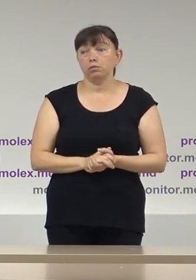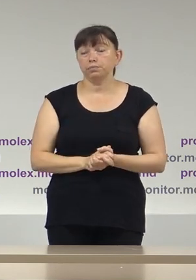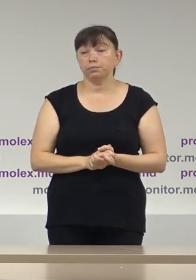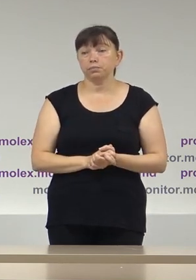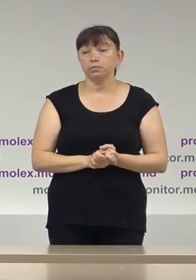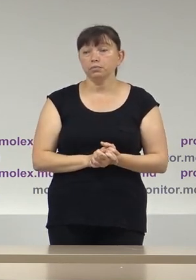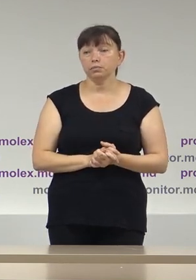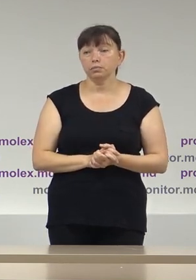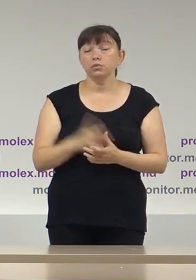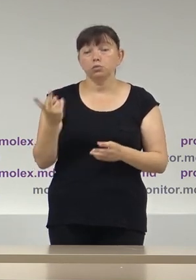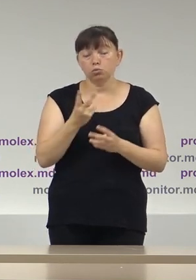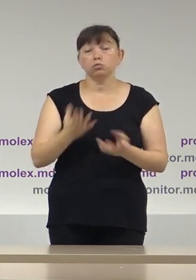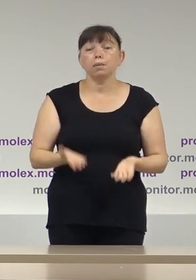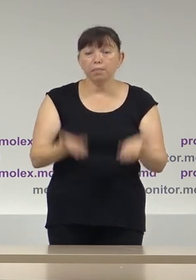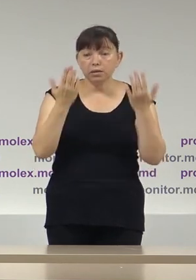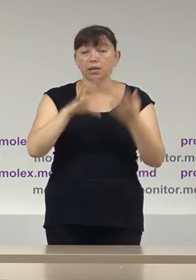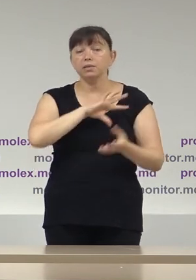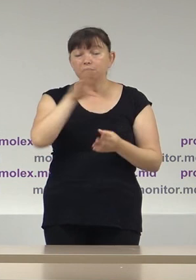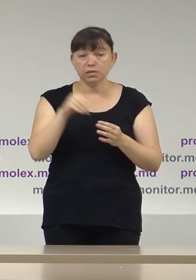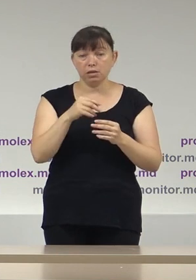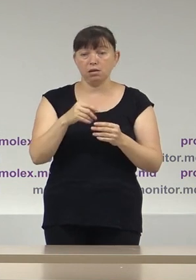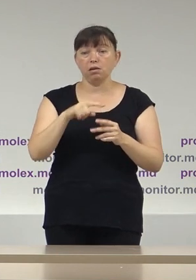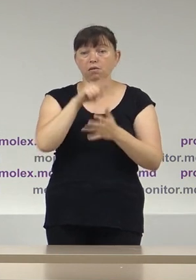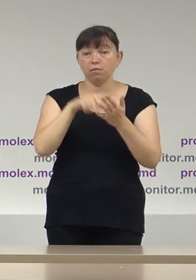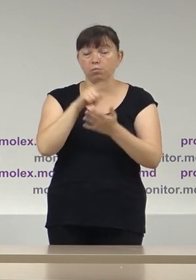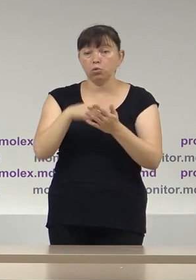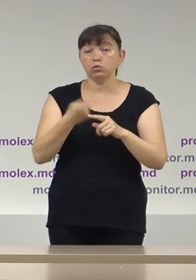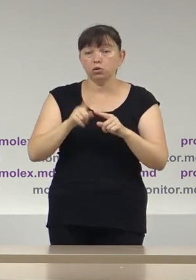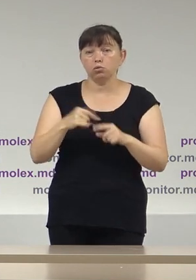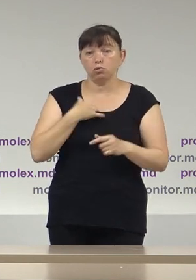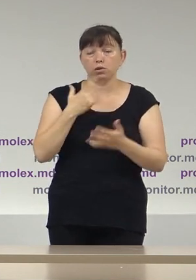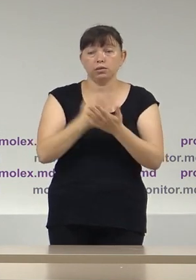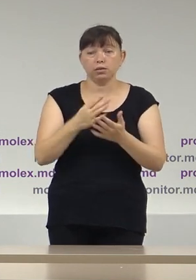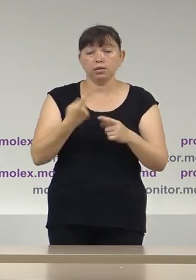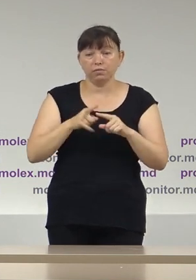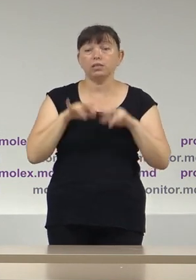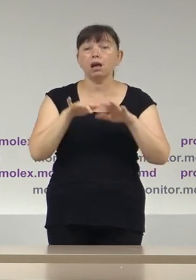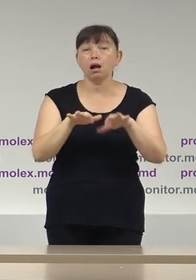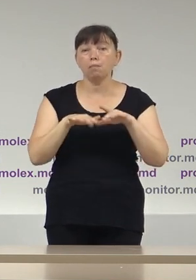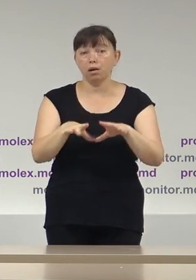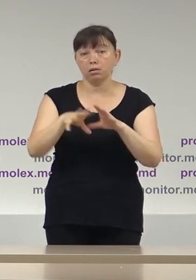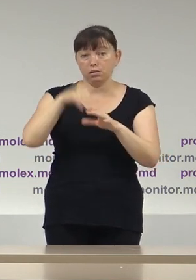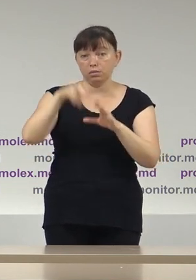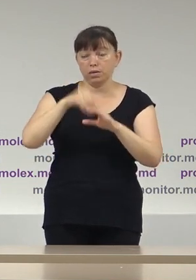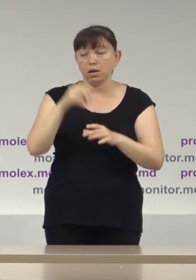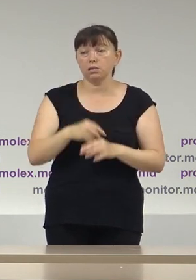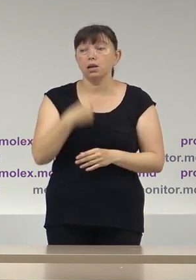So I think this should be underlined out of the major problems related to the electoral